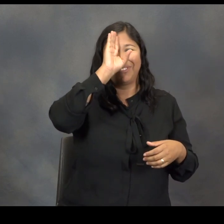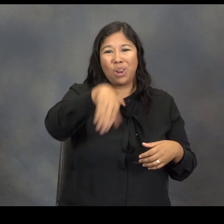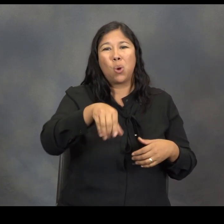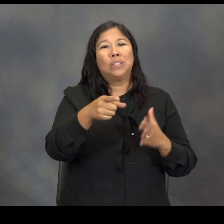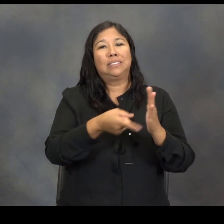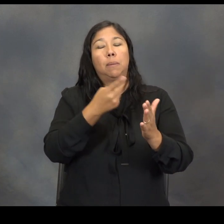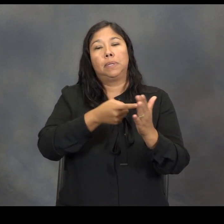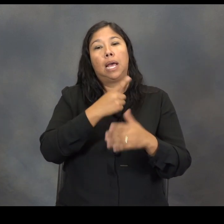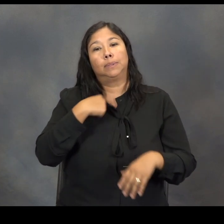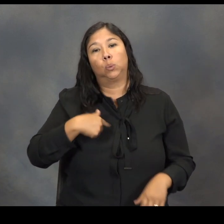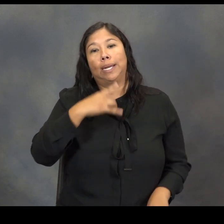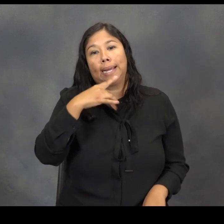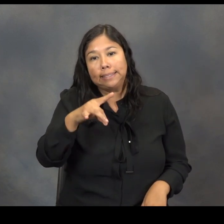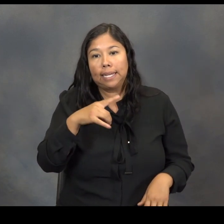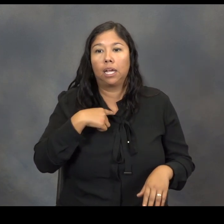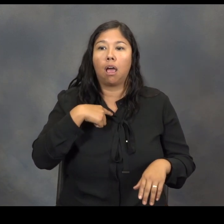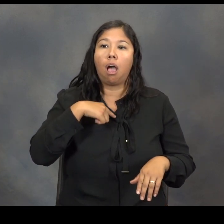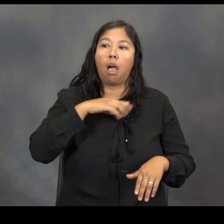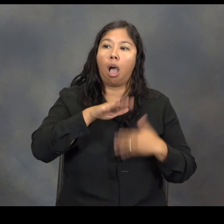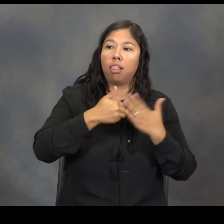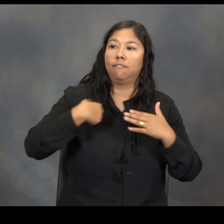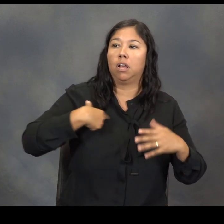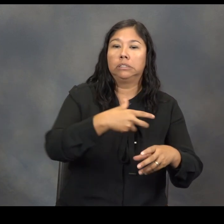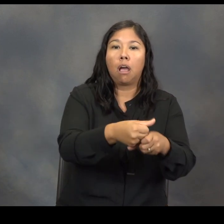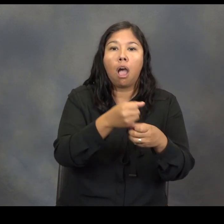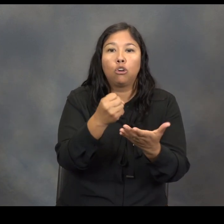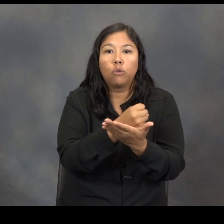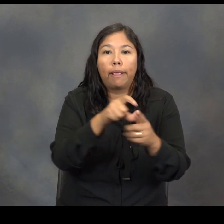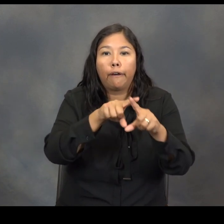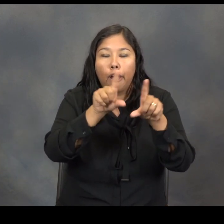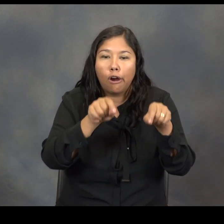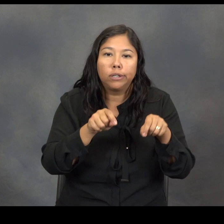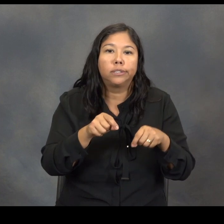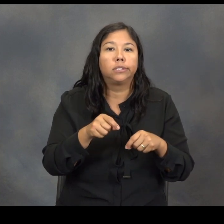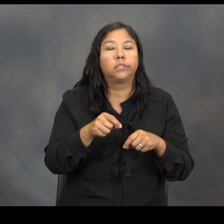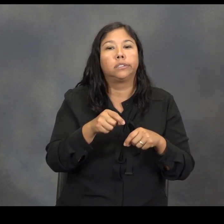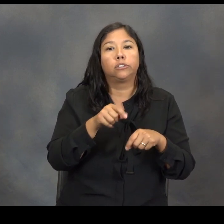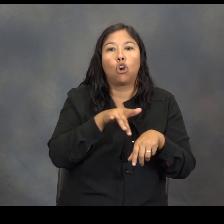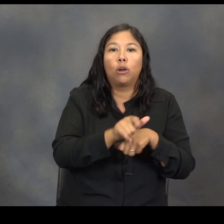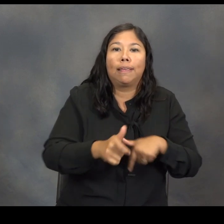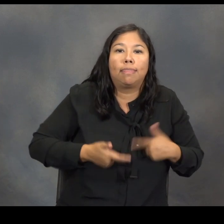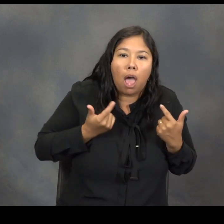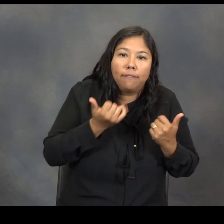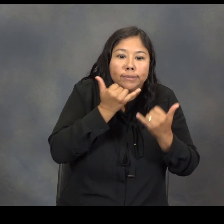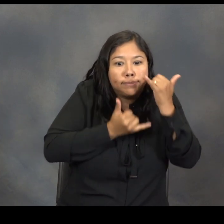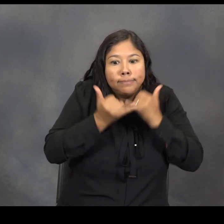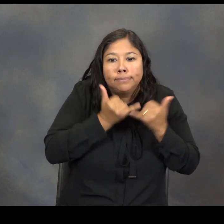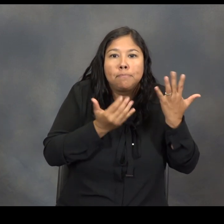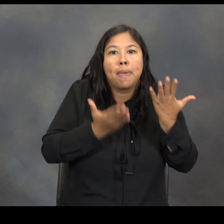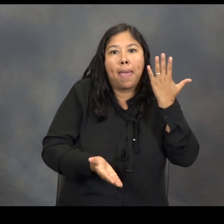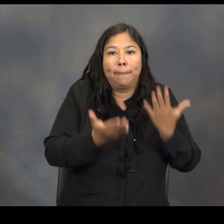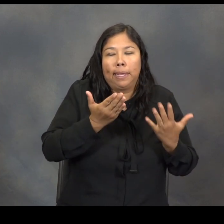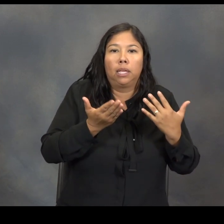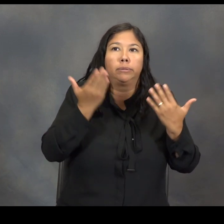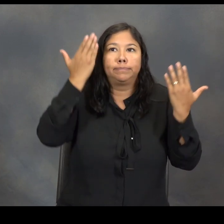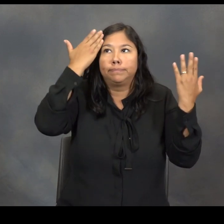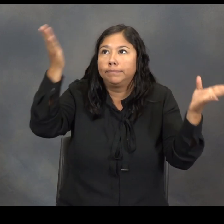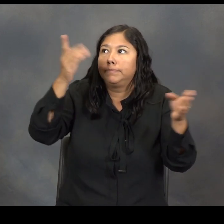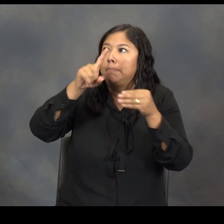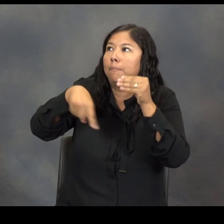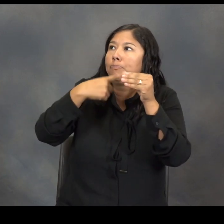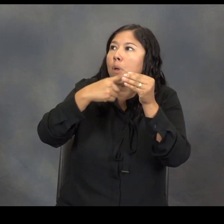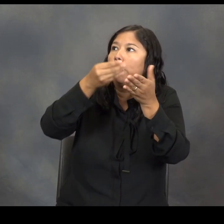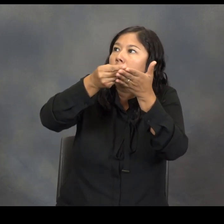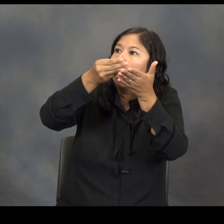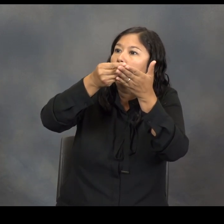we all got those credit cards, and it's really easy to make a lot of mistakes early in life when you don't have the sort of financial literacy or